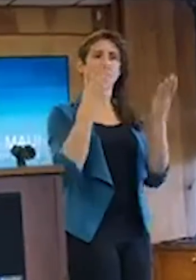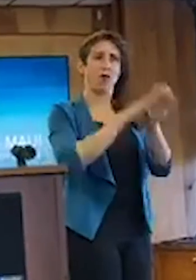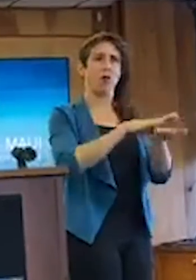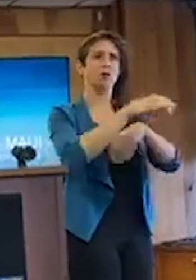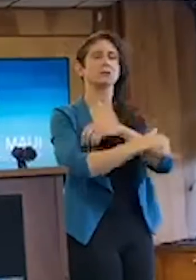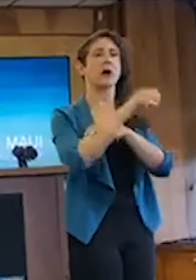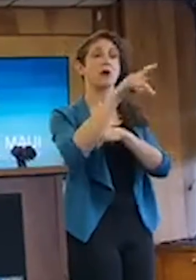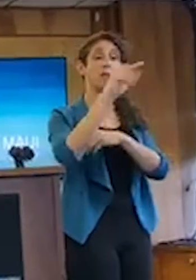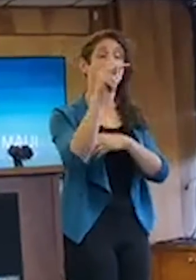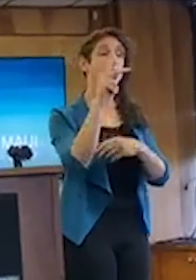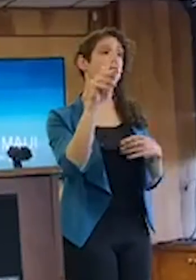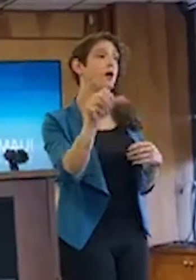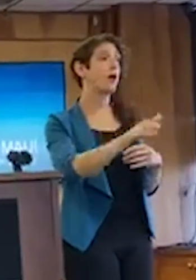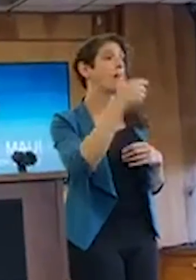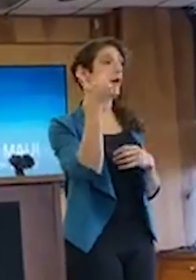parks, and other